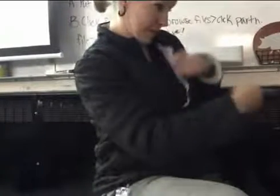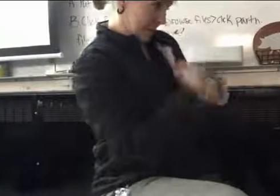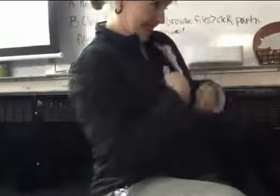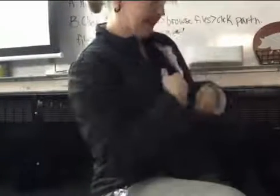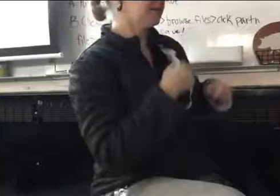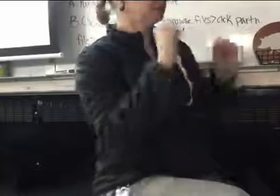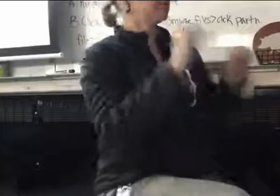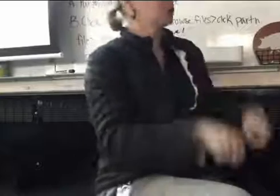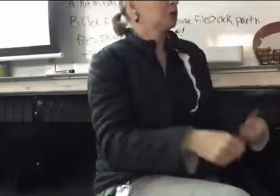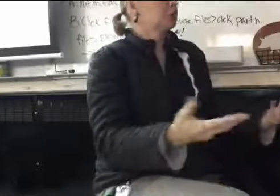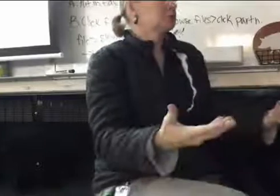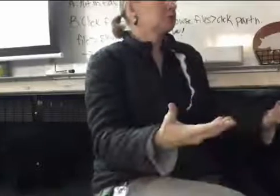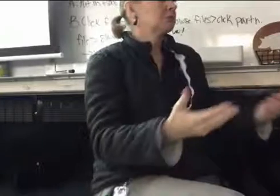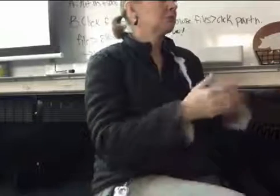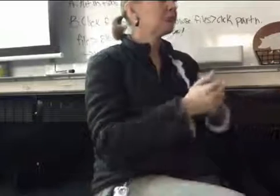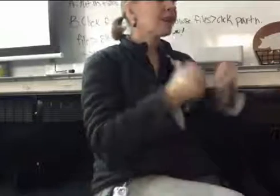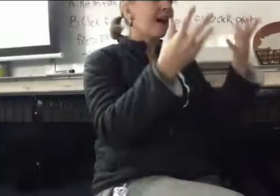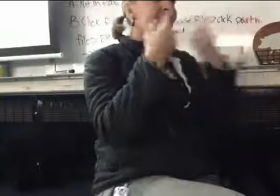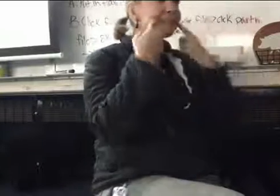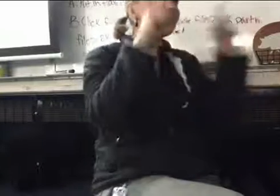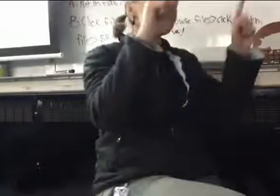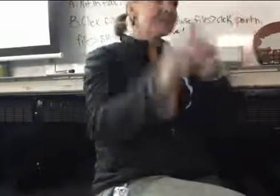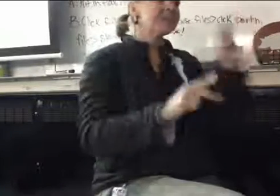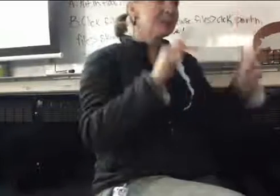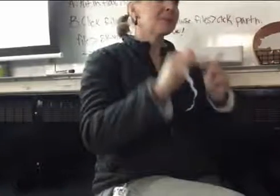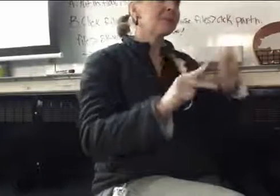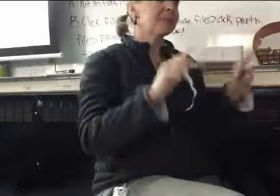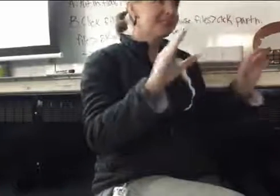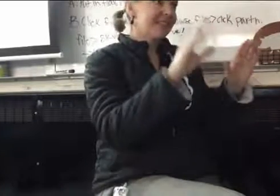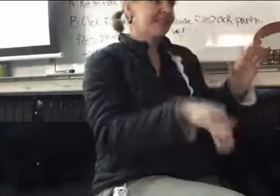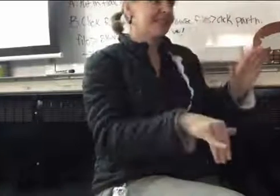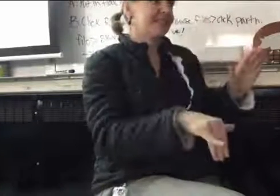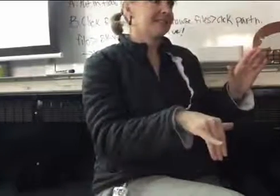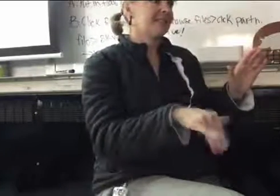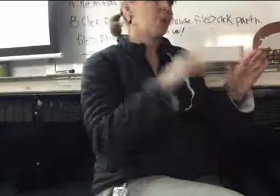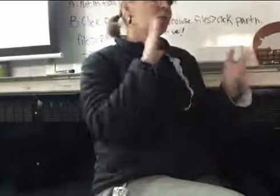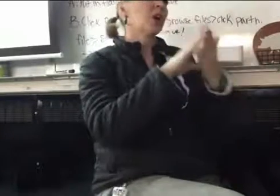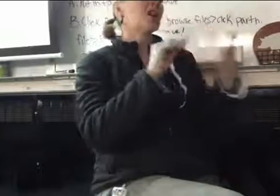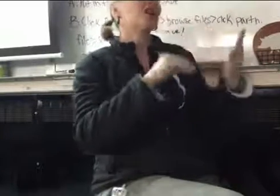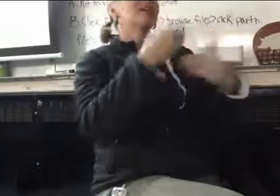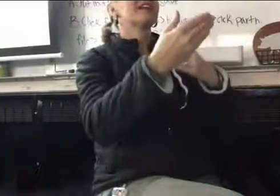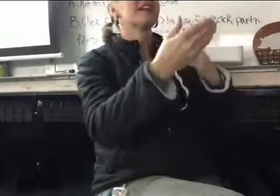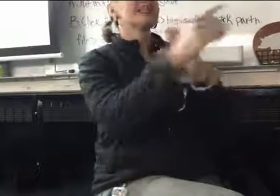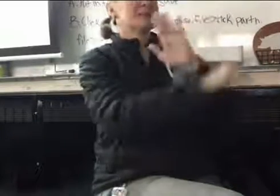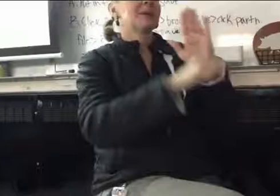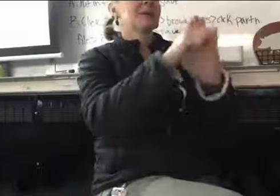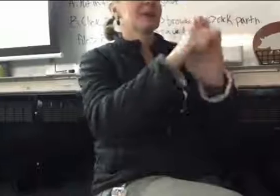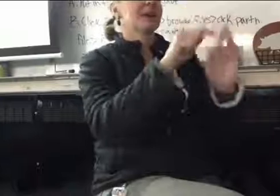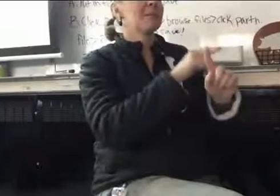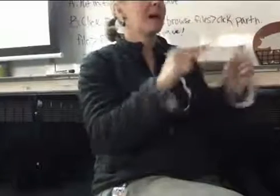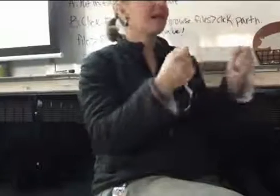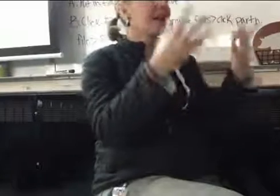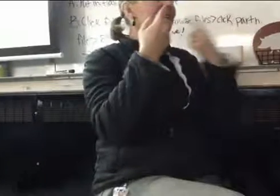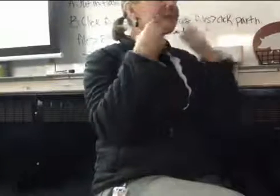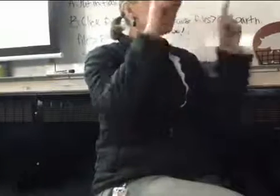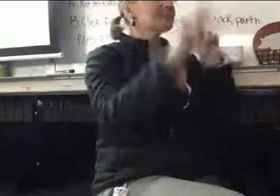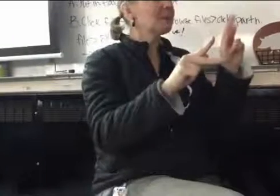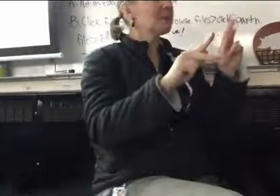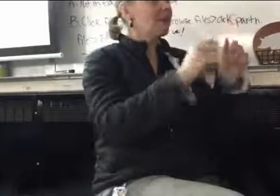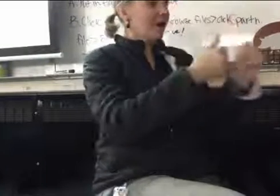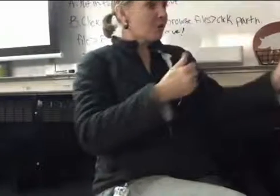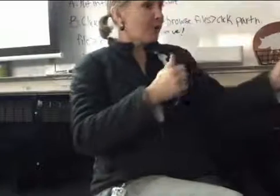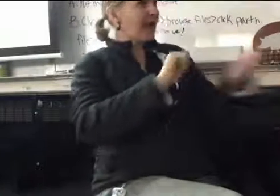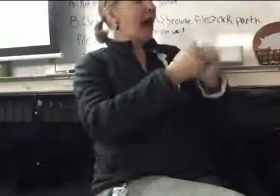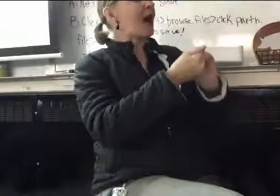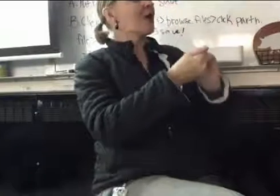draft. So a lot of our famous people during this time, which we'll learn about when we get to the next period, is that a lot of our famous people avoid the